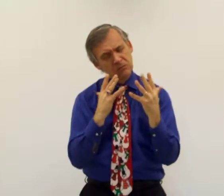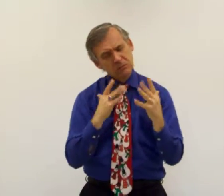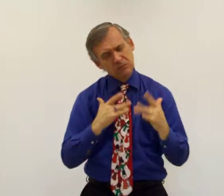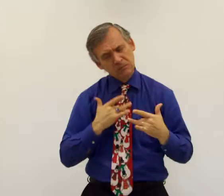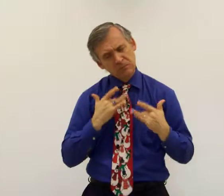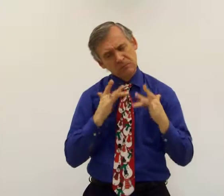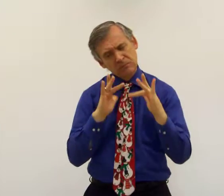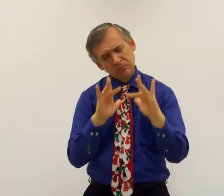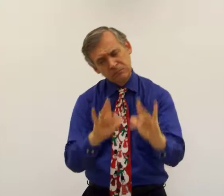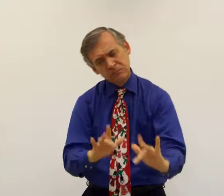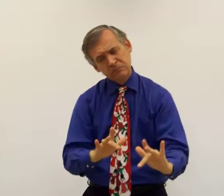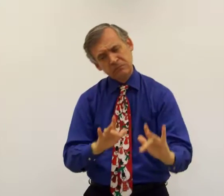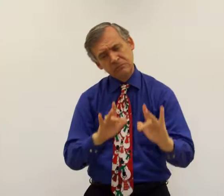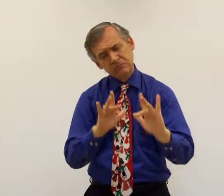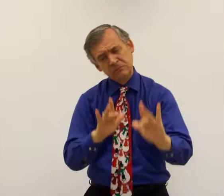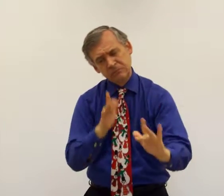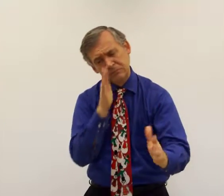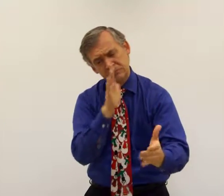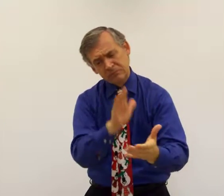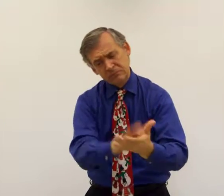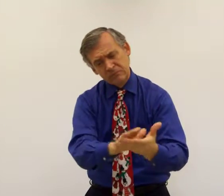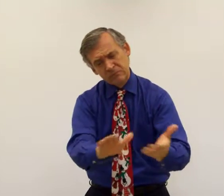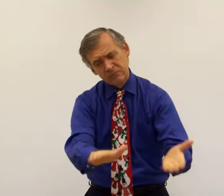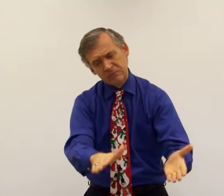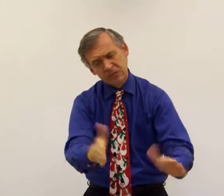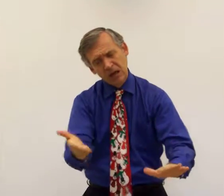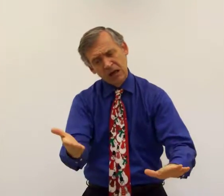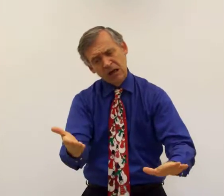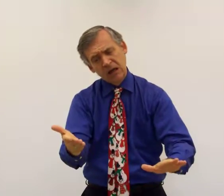When at last the shadows of the sun grew long,